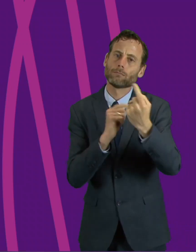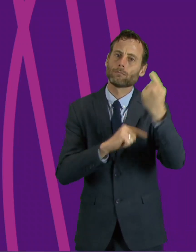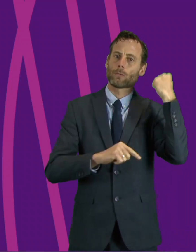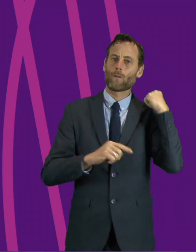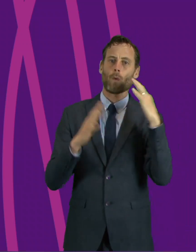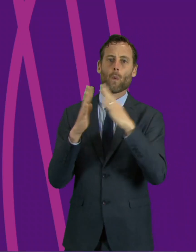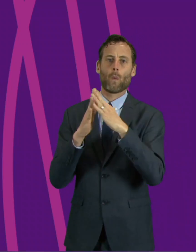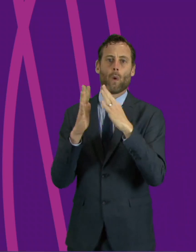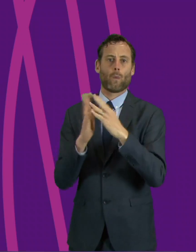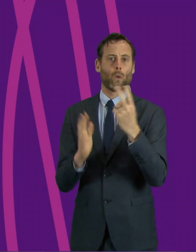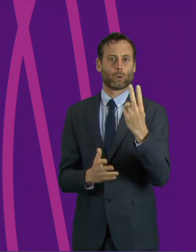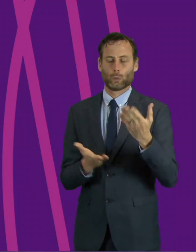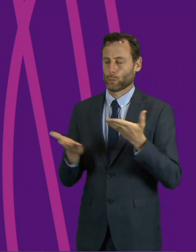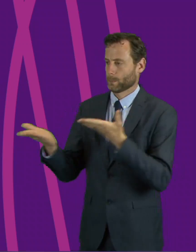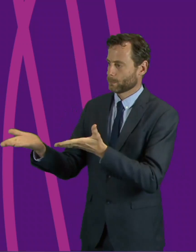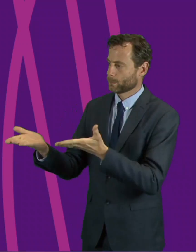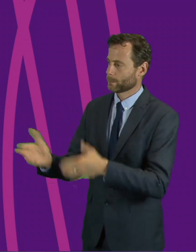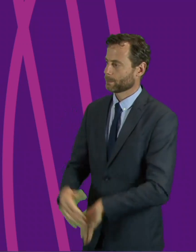conflict.